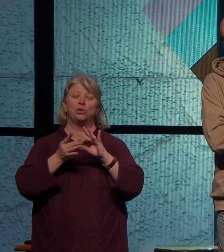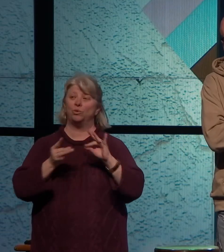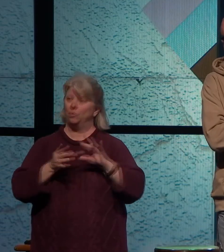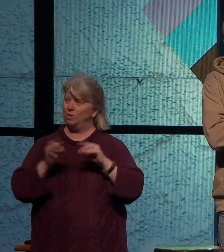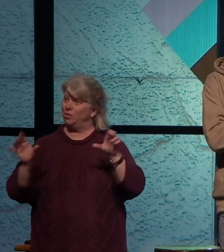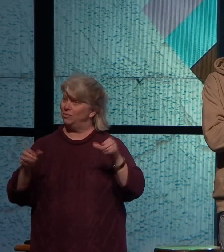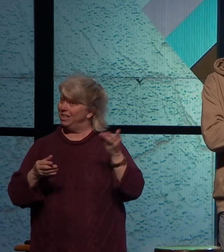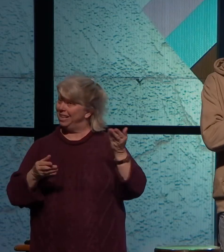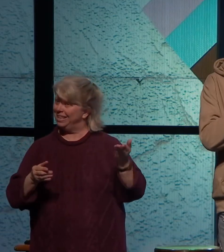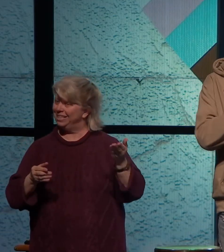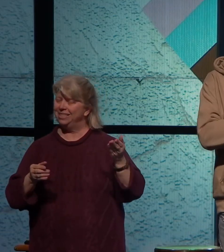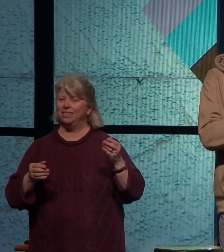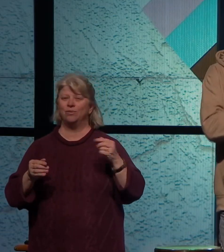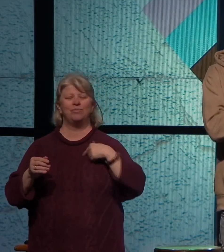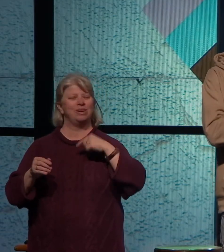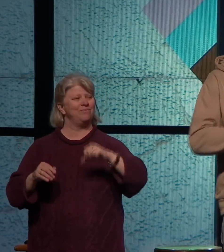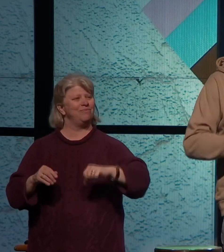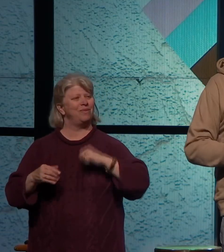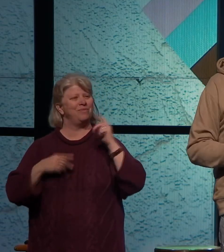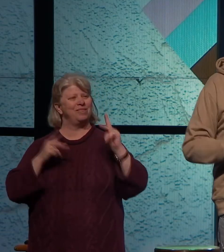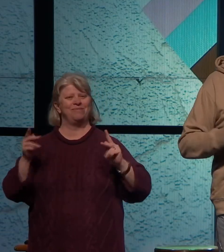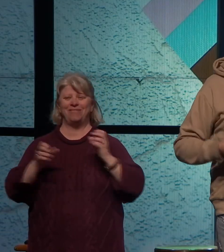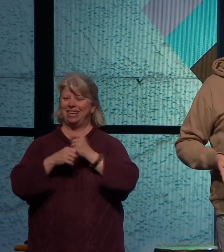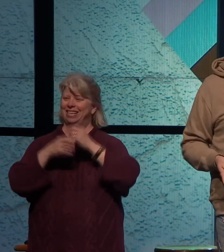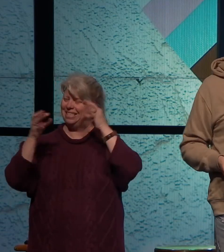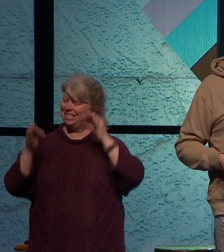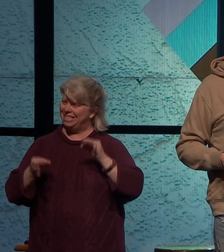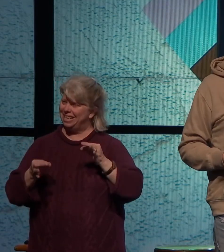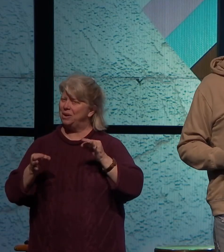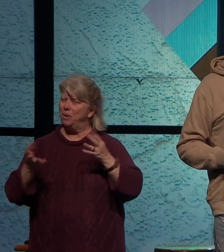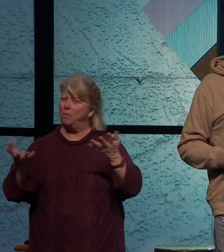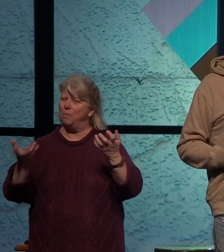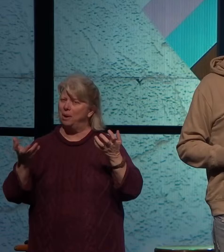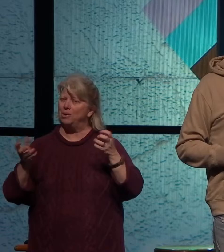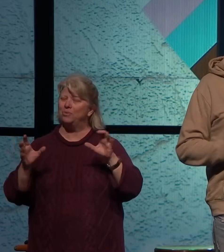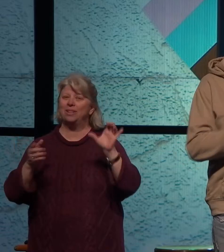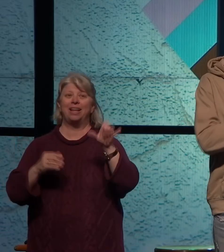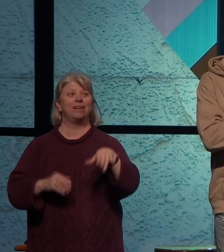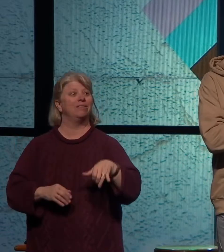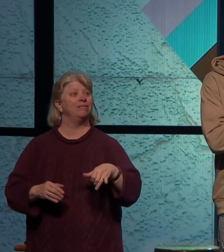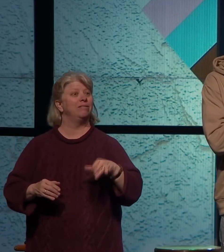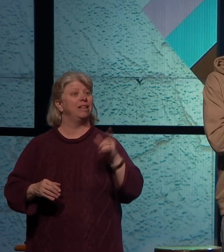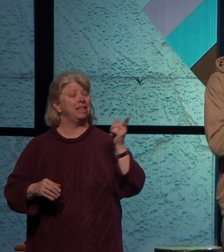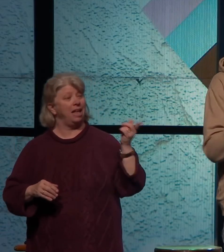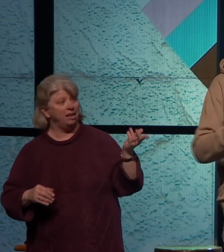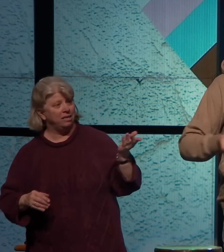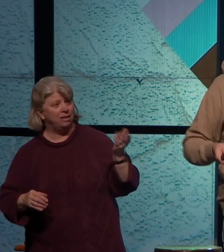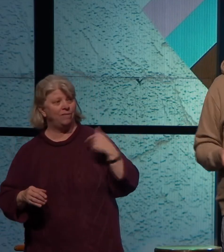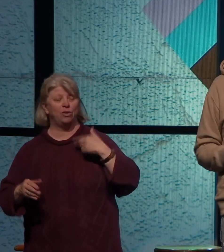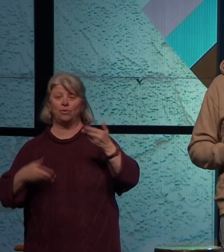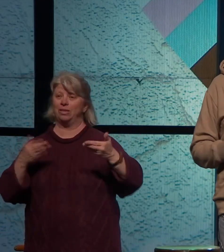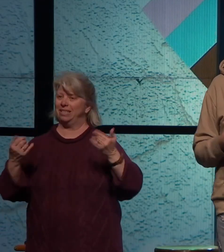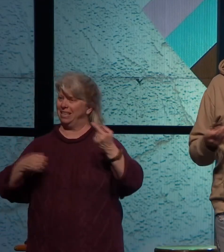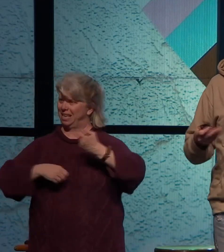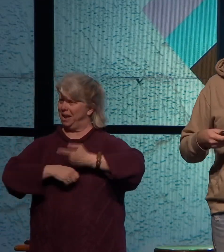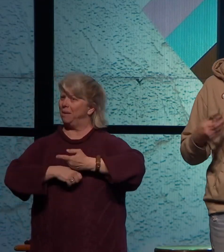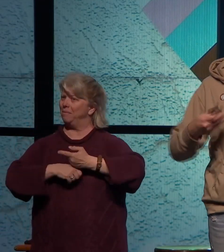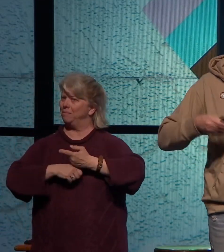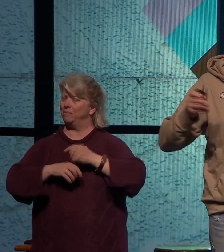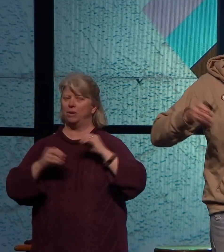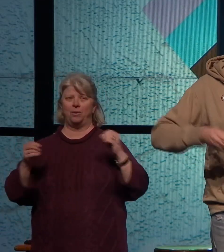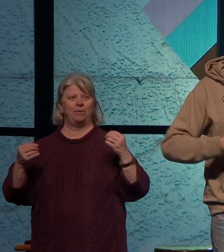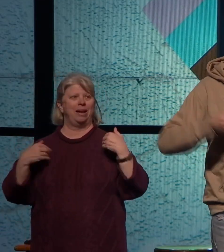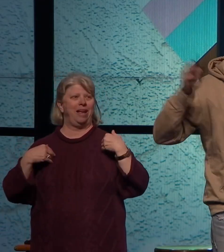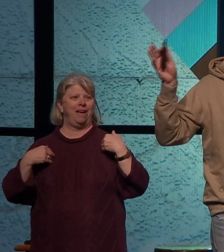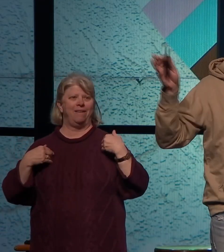do this, and we're super proud that people make that decision and want to do that. But that's what that is. If you're a guest today, nobody's